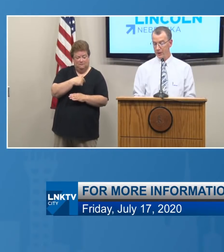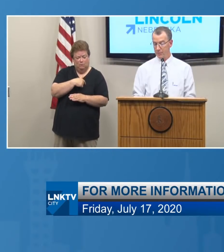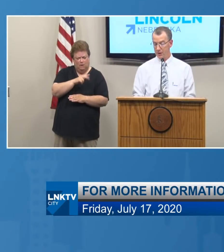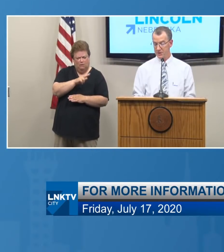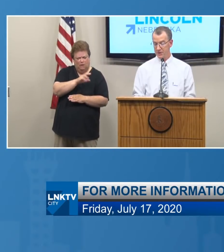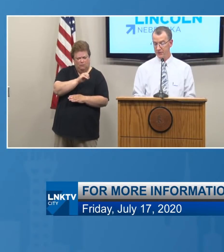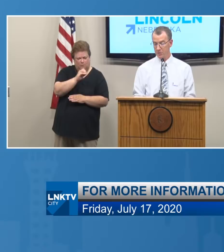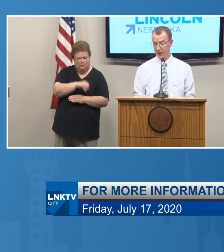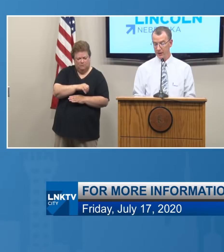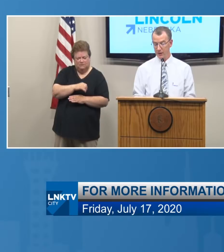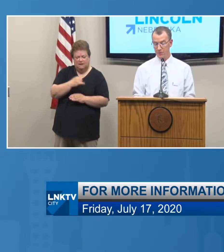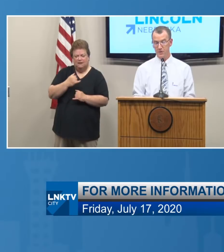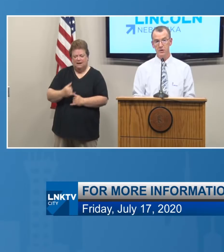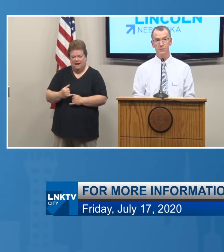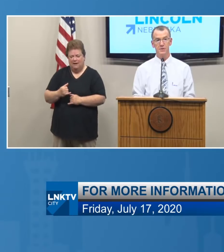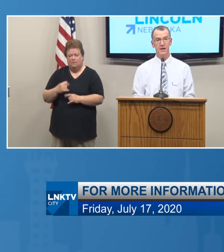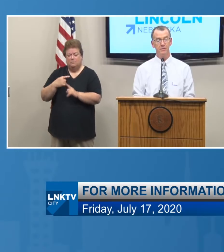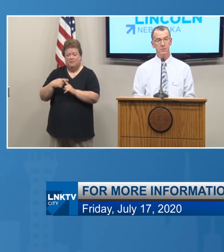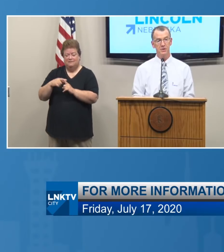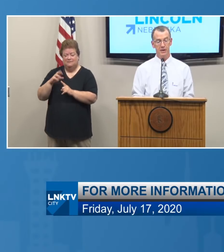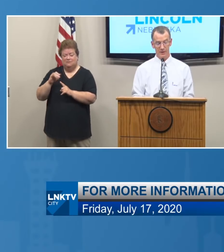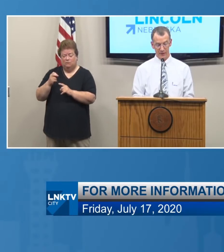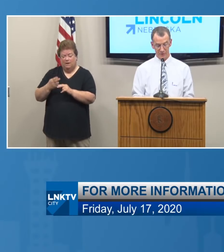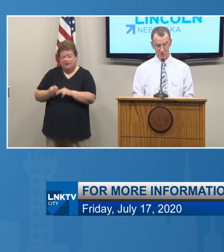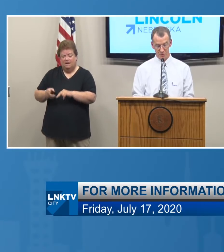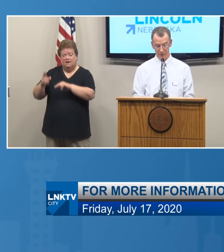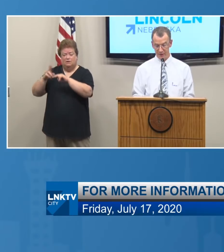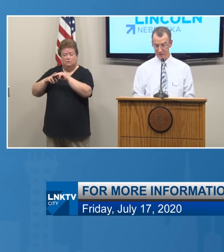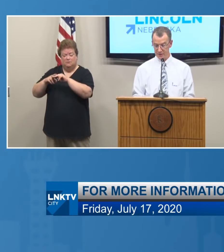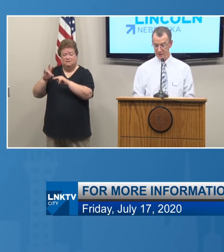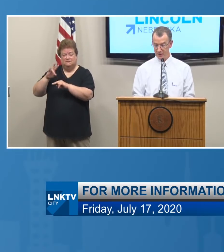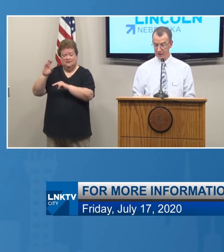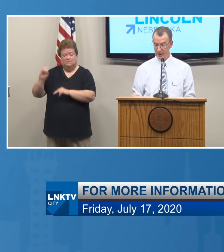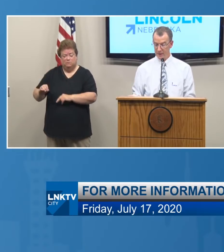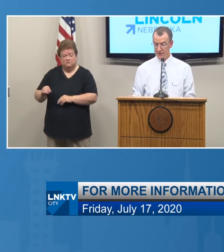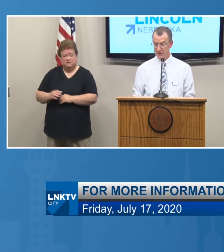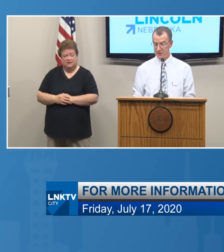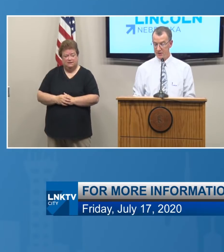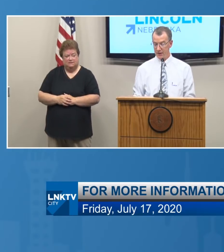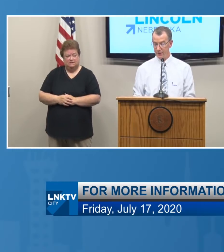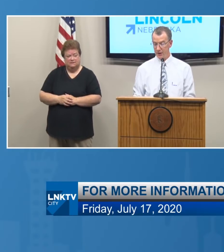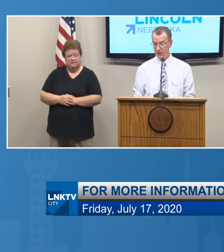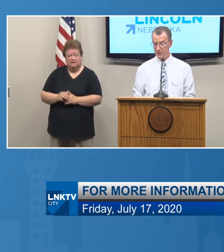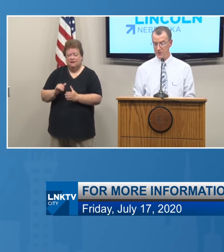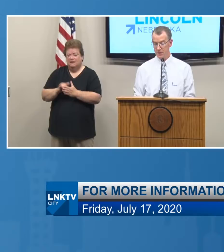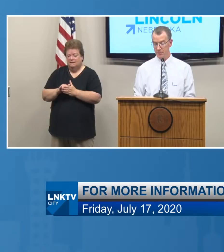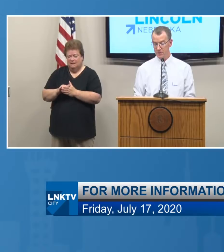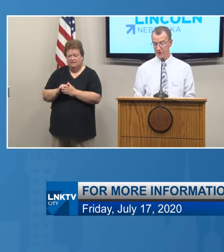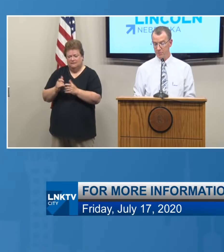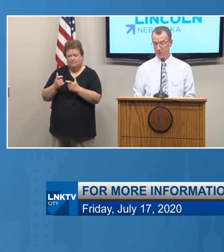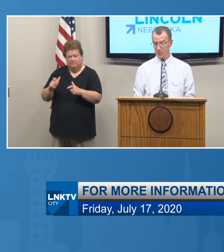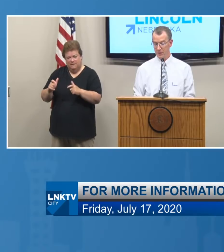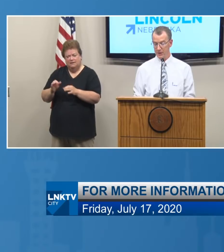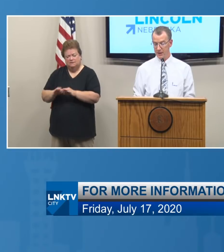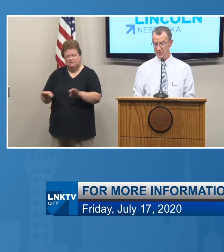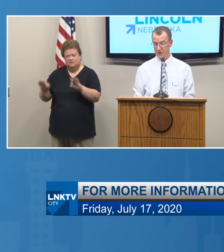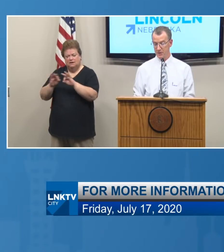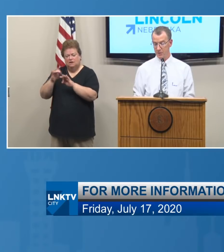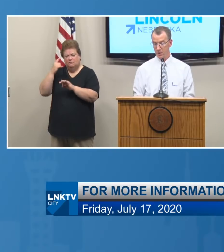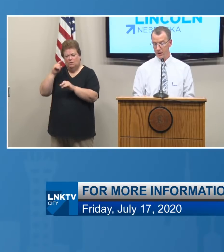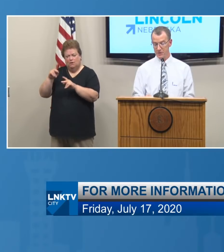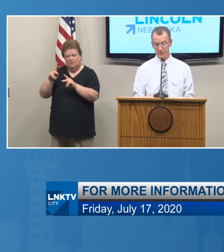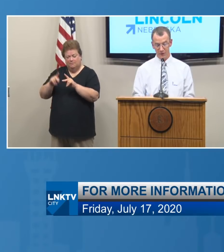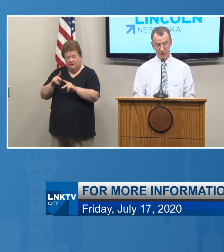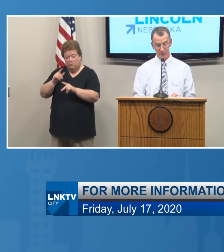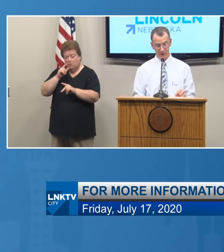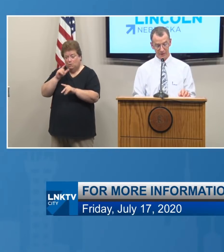the weekly positivity rate increased to over 7% the last 2 weeks. This is a significant increase in the percent of people being tested